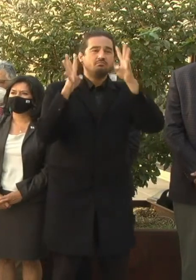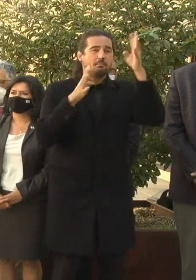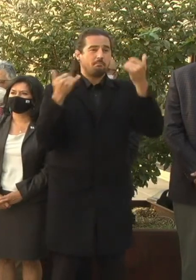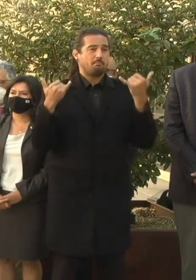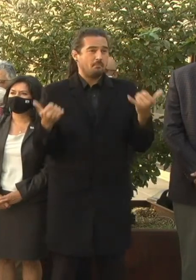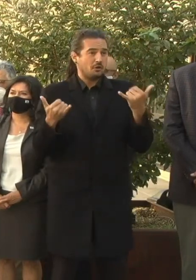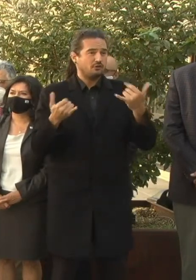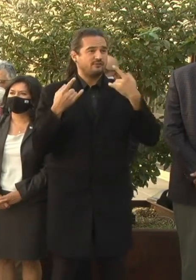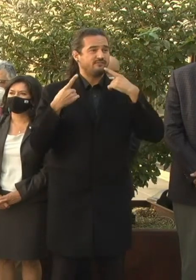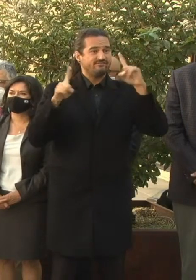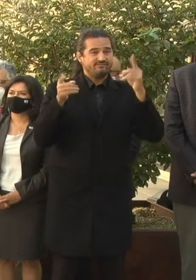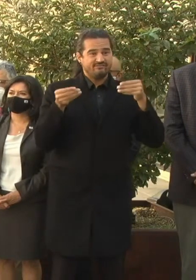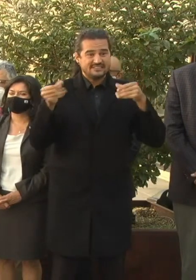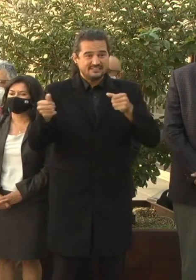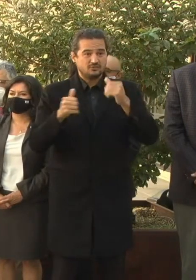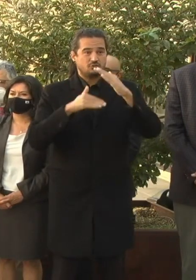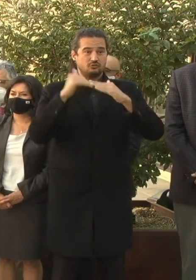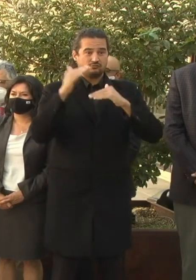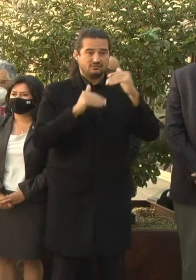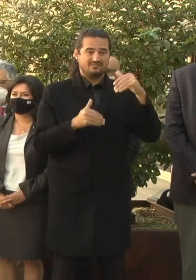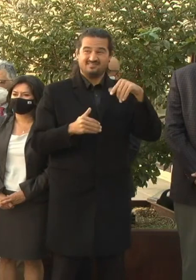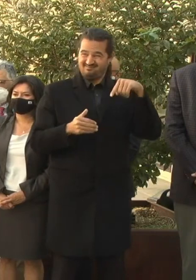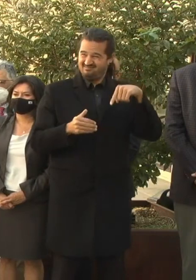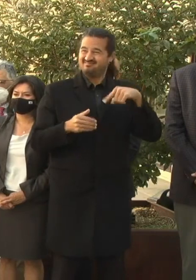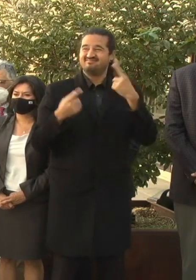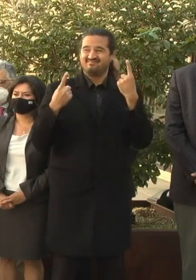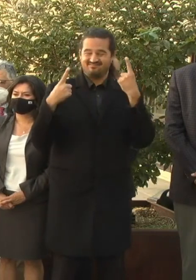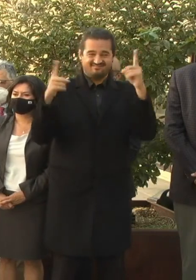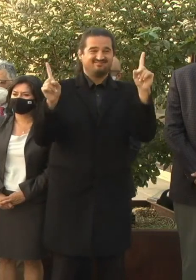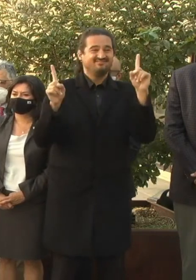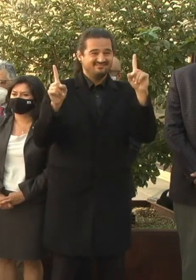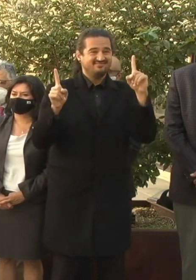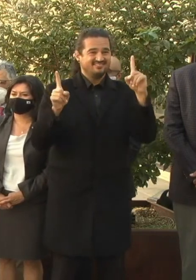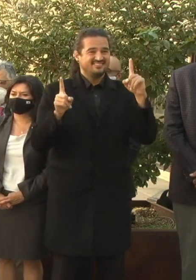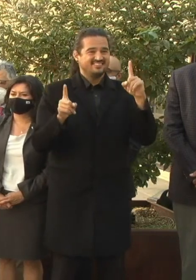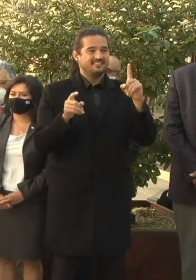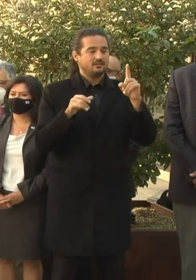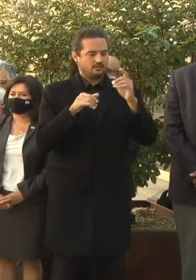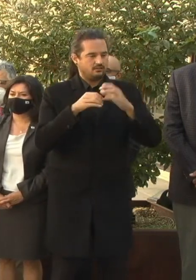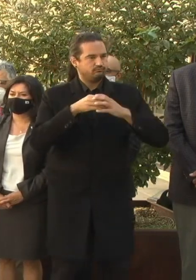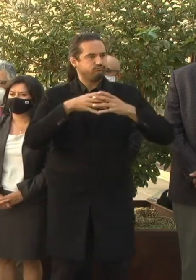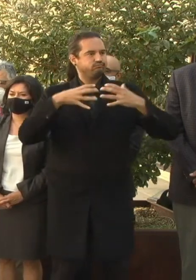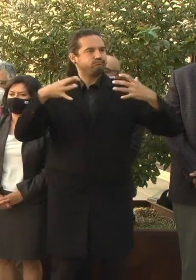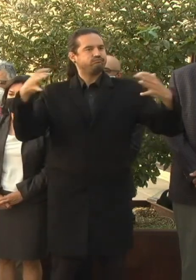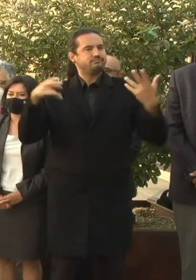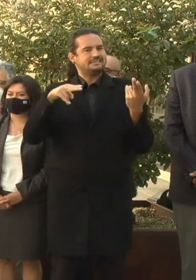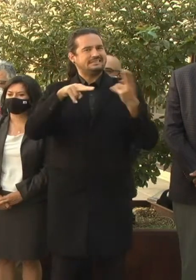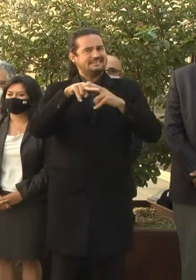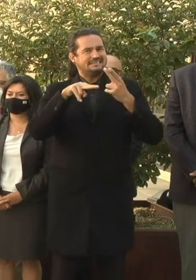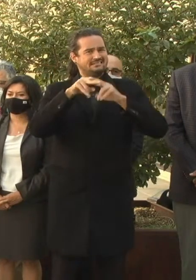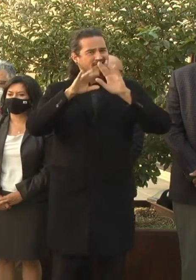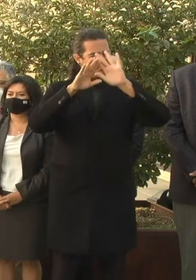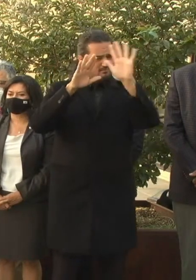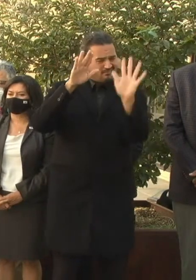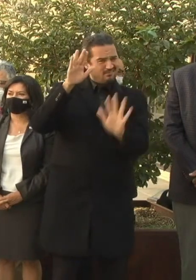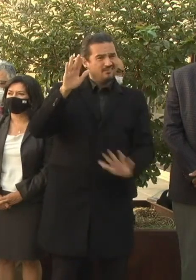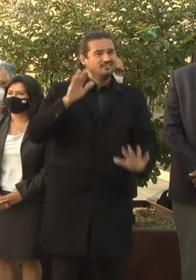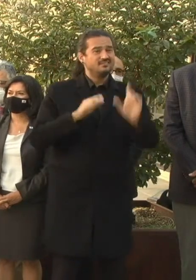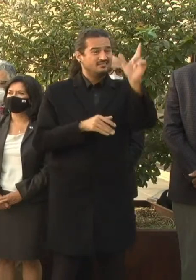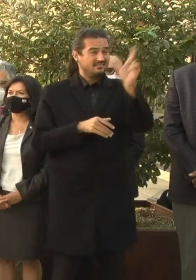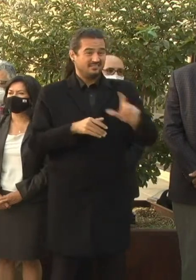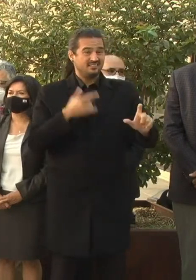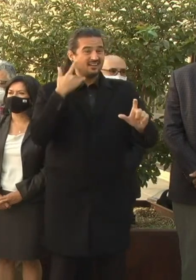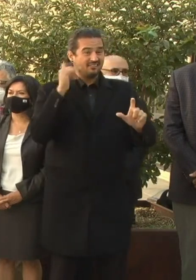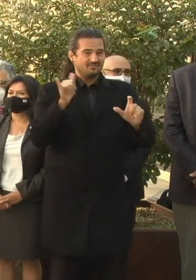what it's going to take at scale to bring California along on our quest to provide